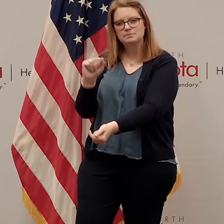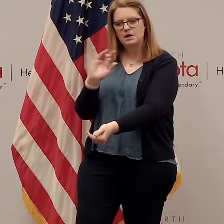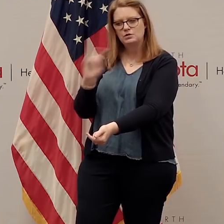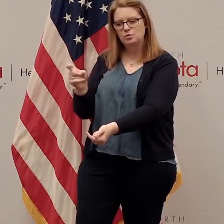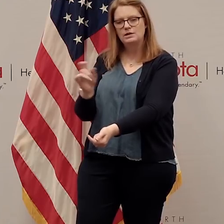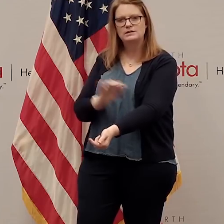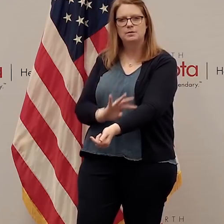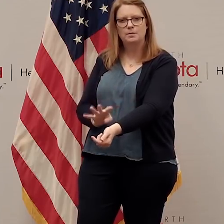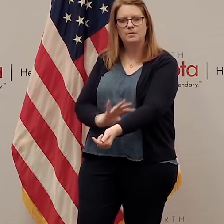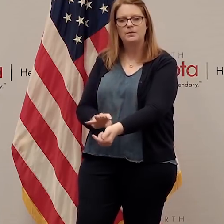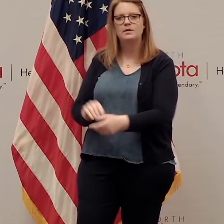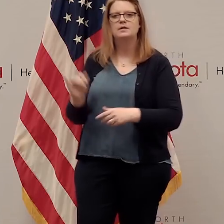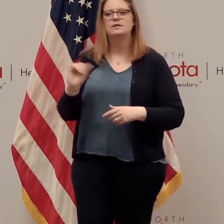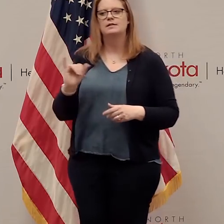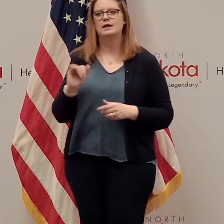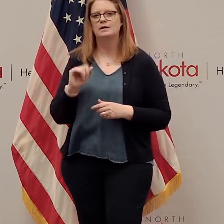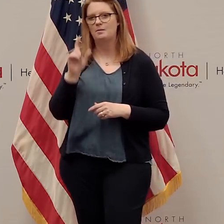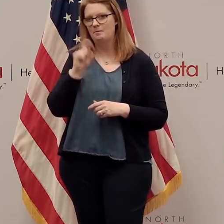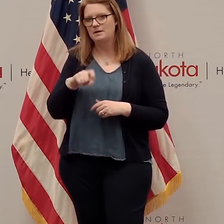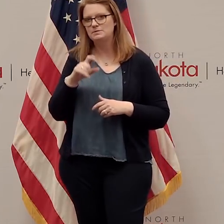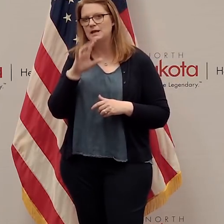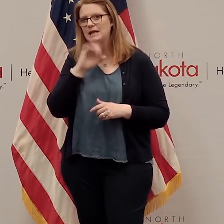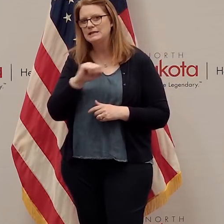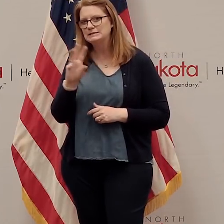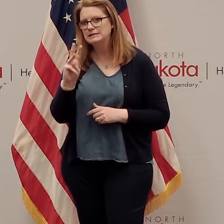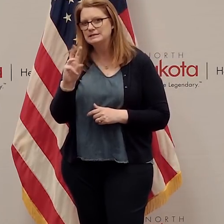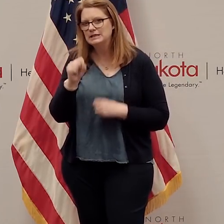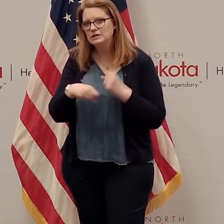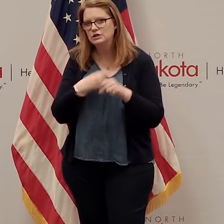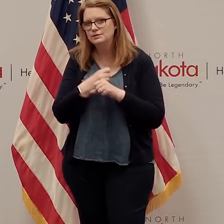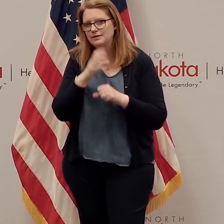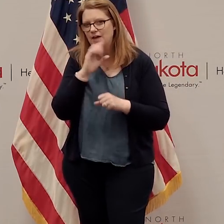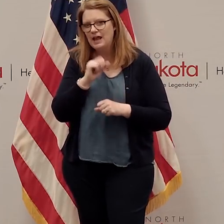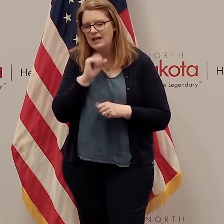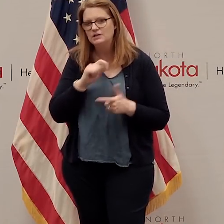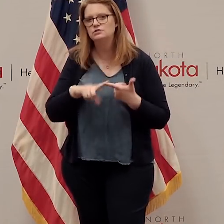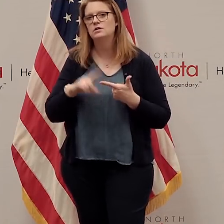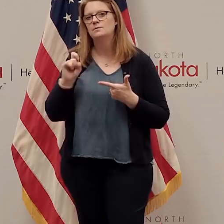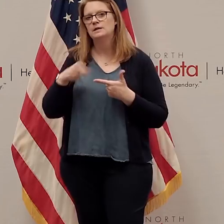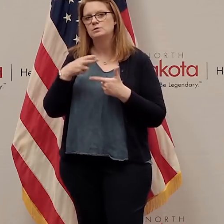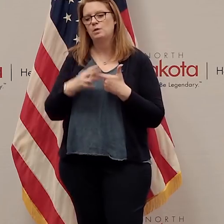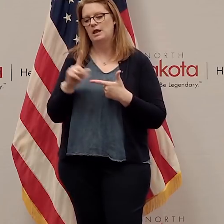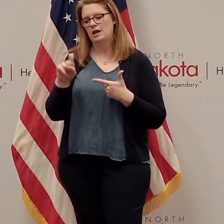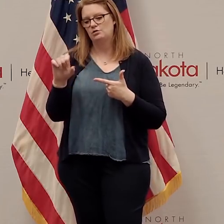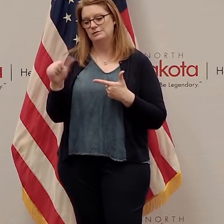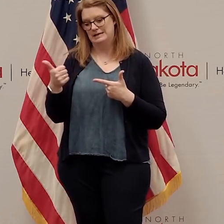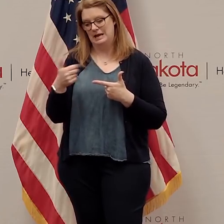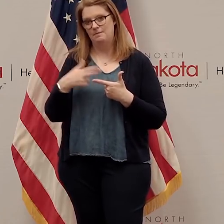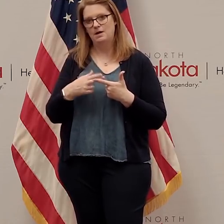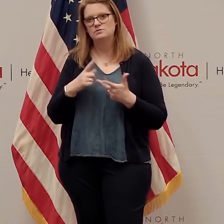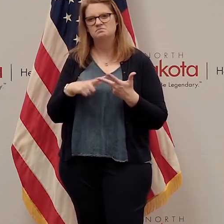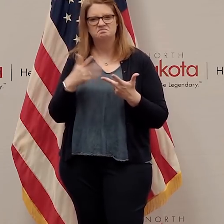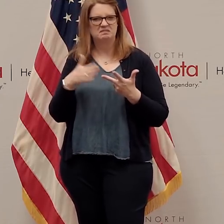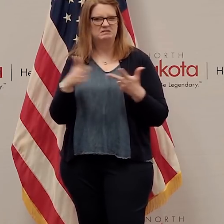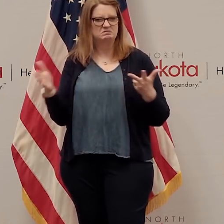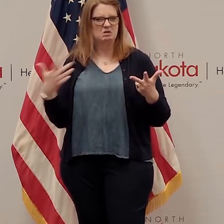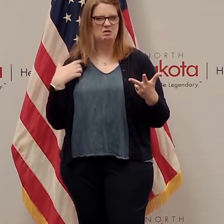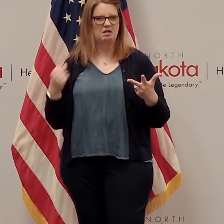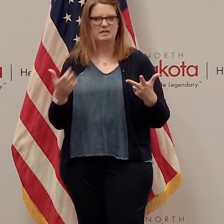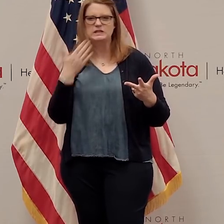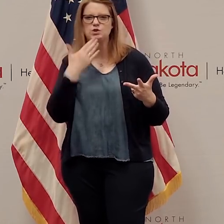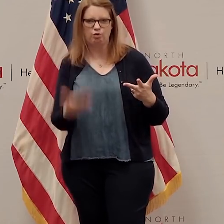includes such things as being at least 16 years of age, weighing at least 110 pounds, and being in good general